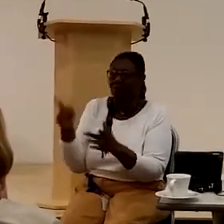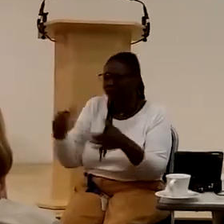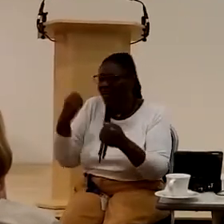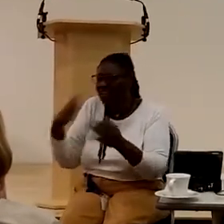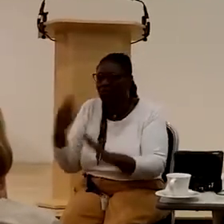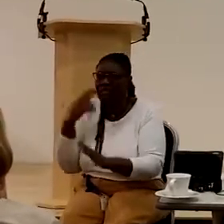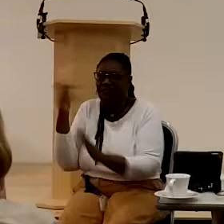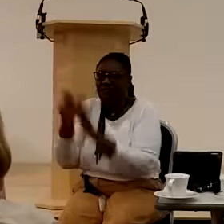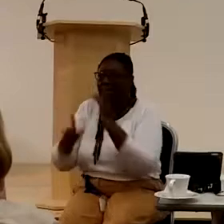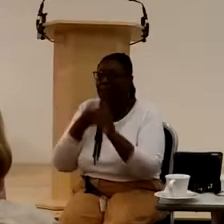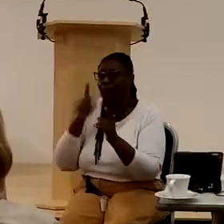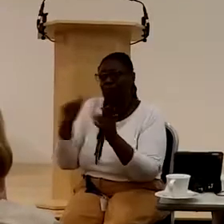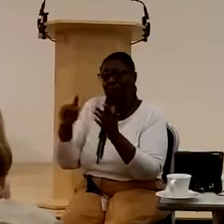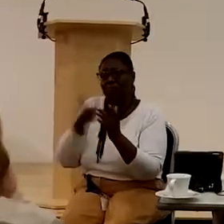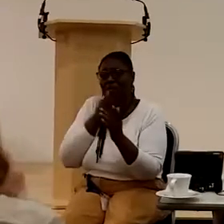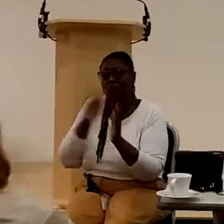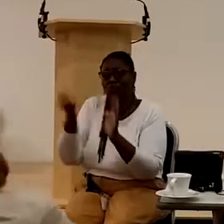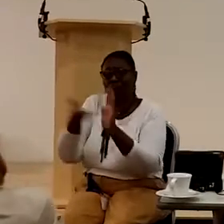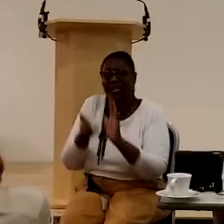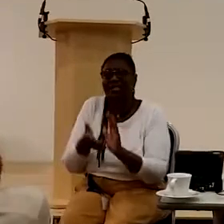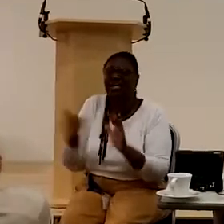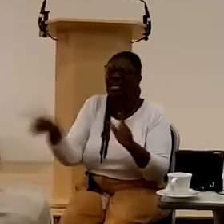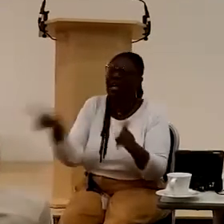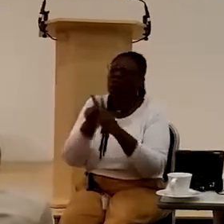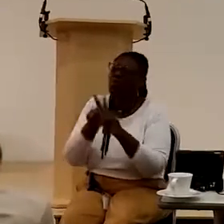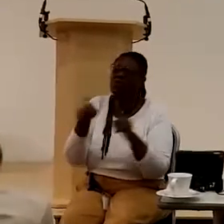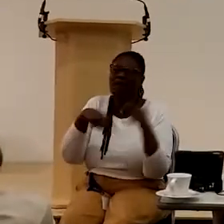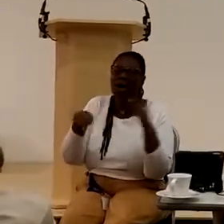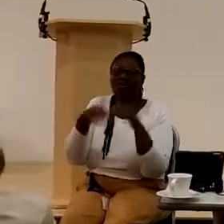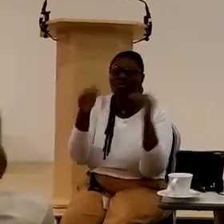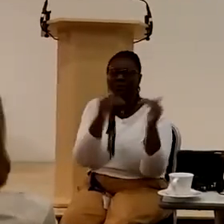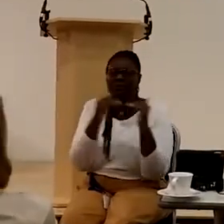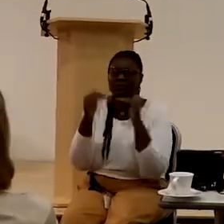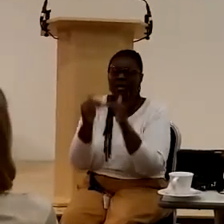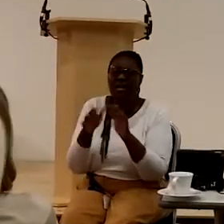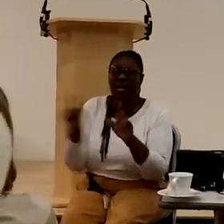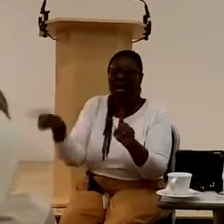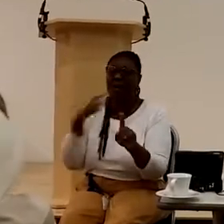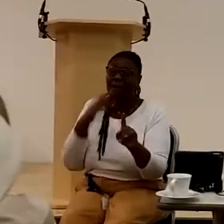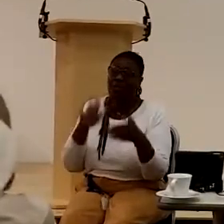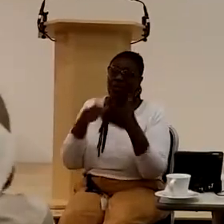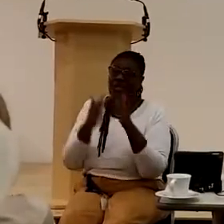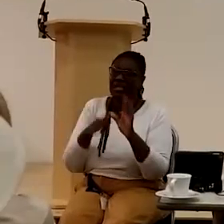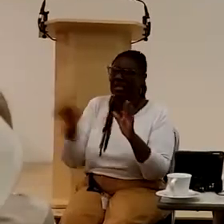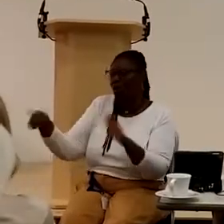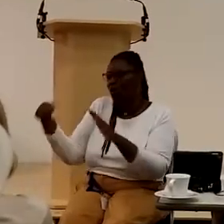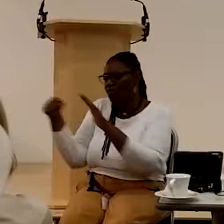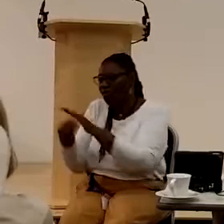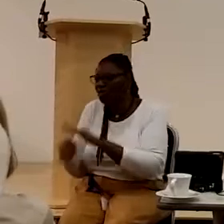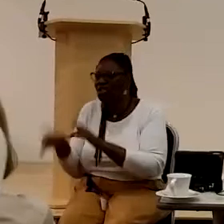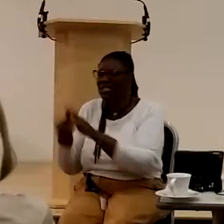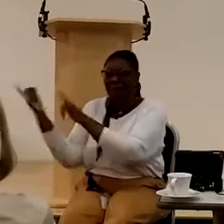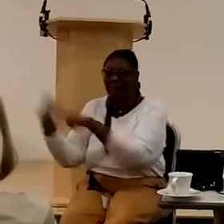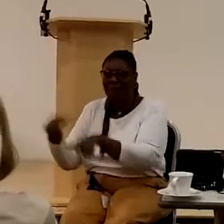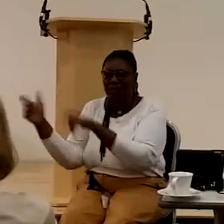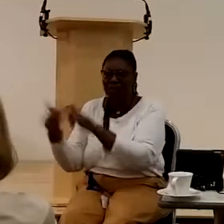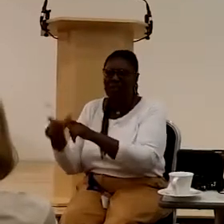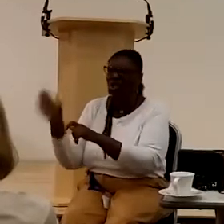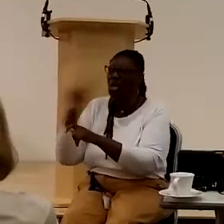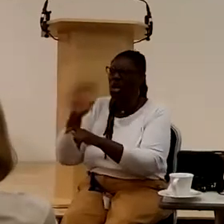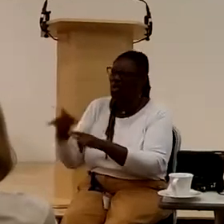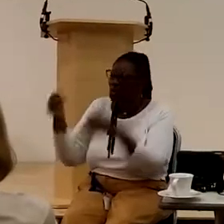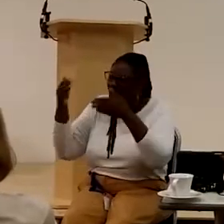rights, it's also been important to stand in solidarity against the scapegoating of refugees and migrants and to actively